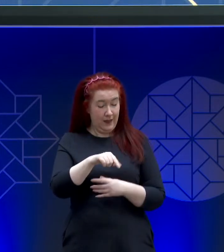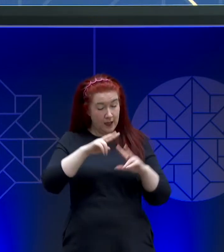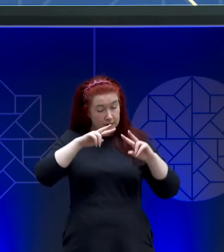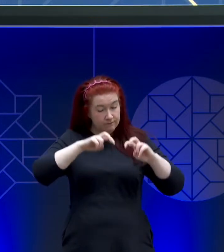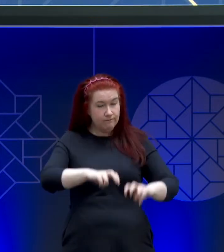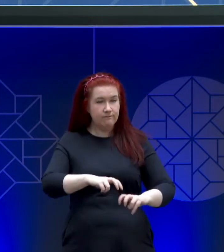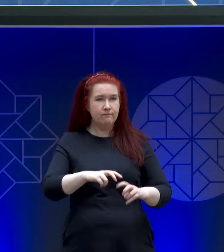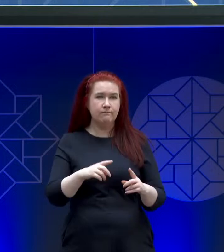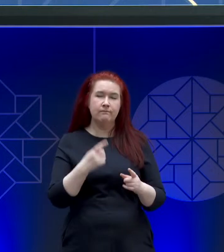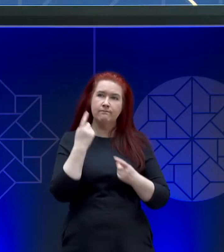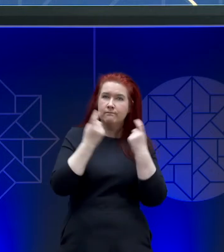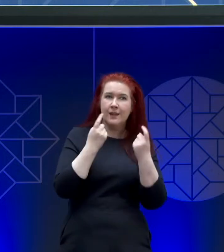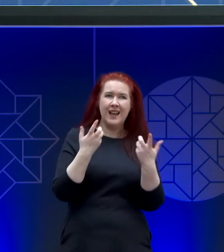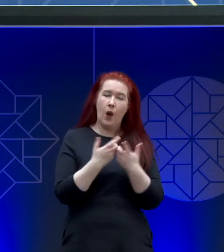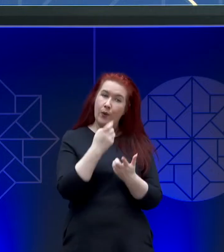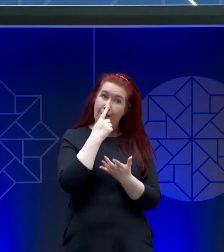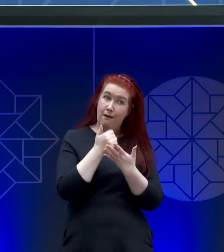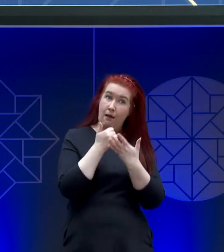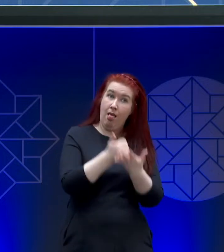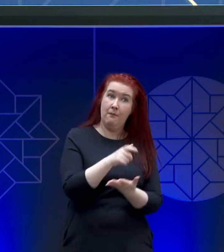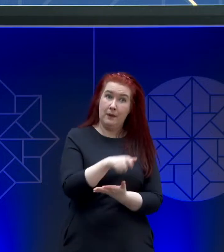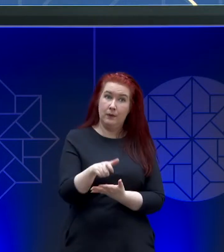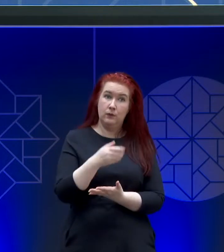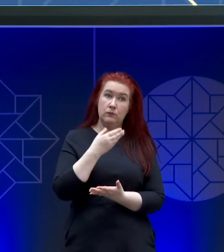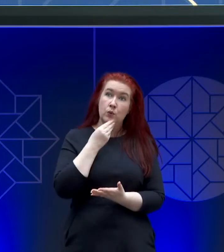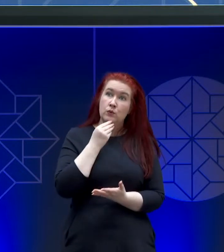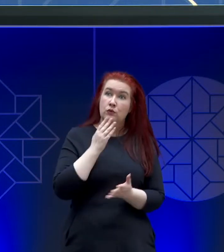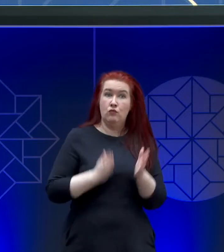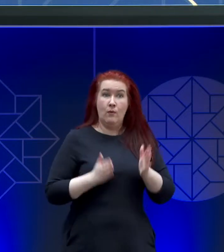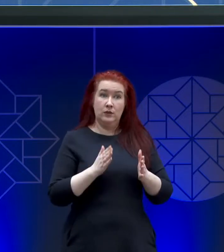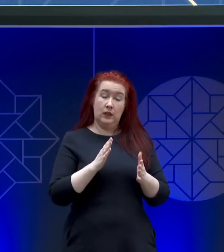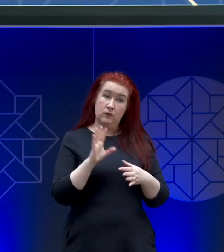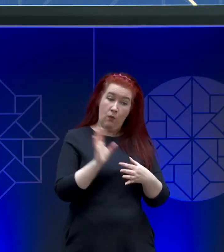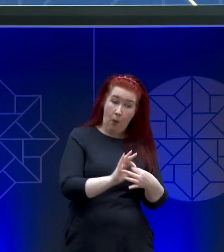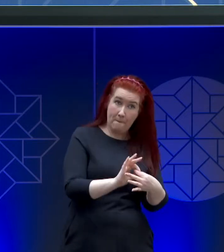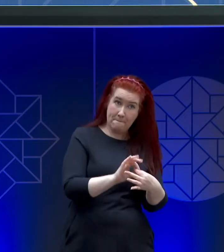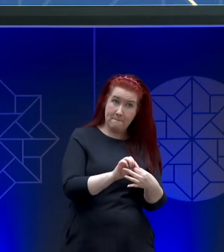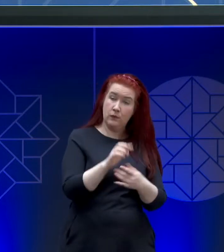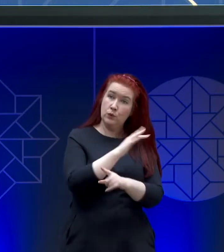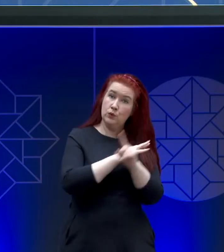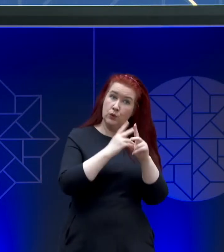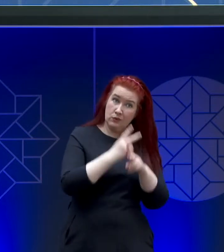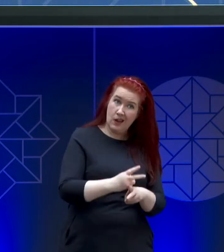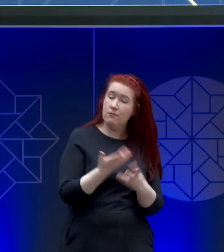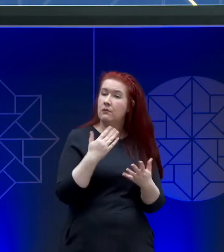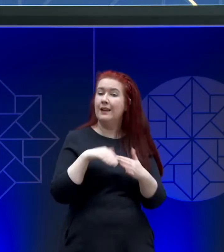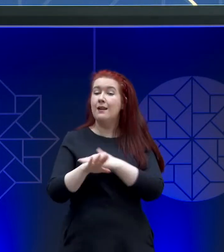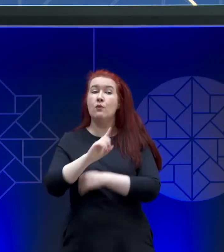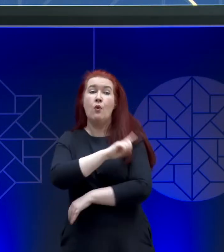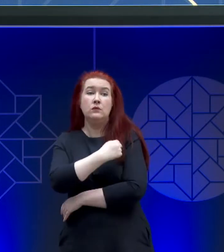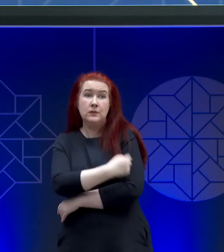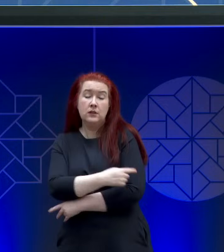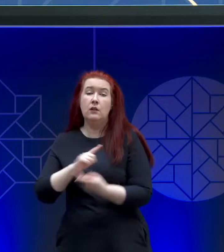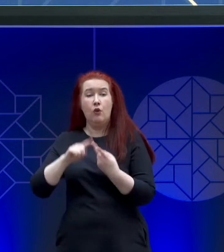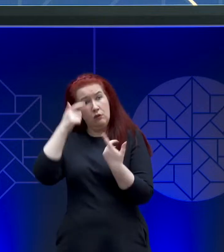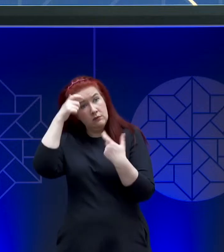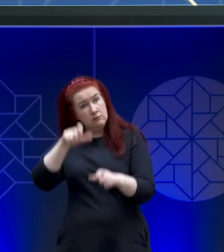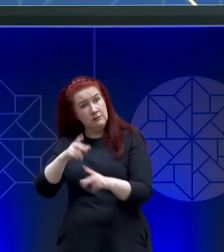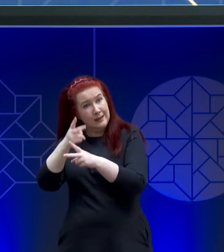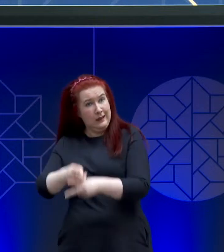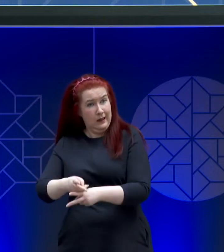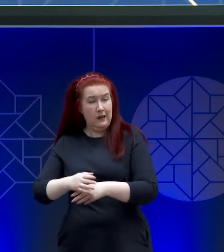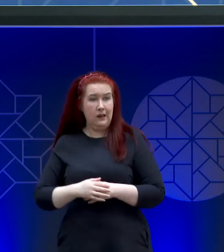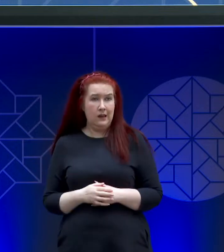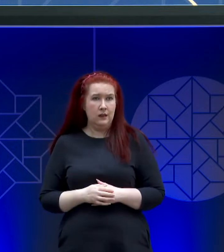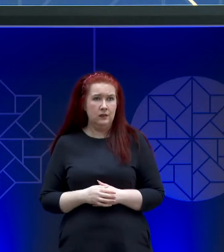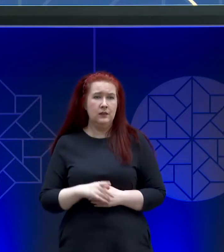at how to help people with robotics at home for social care and in hospital settings and in residential care settings.